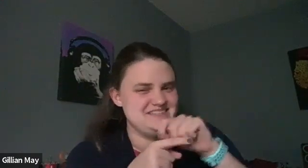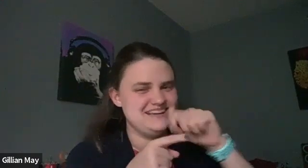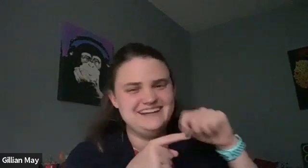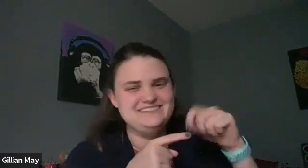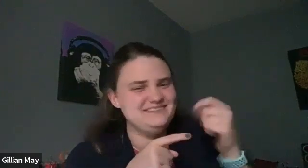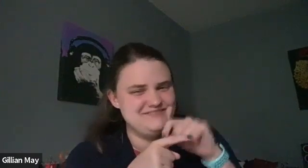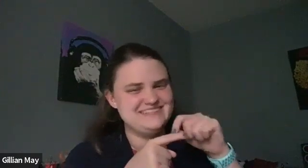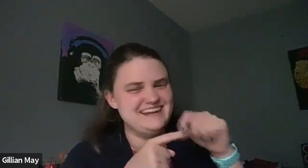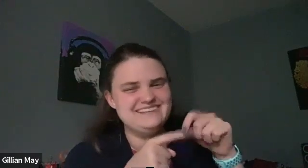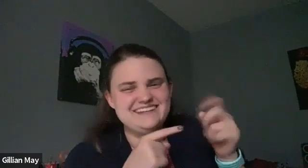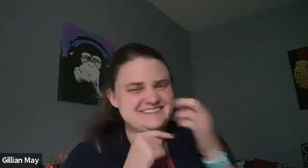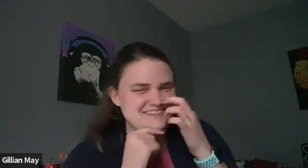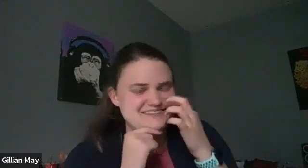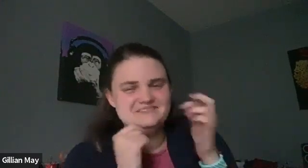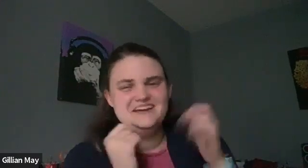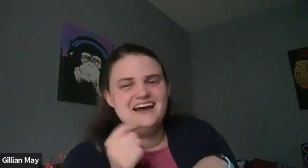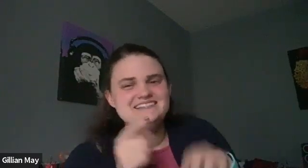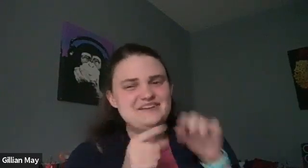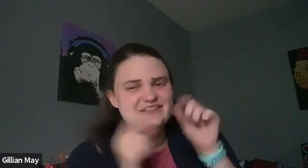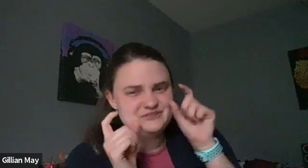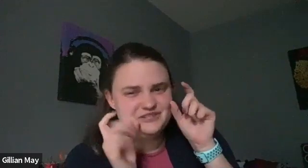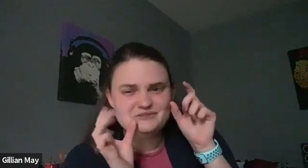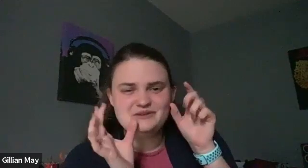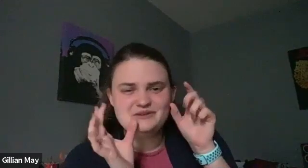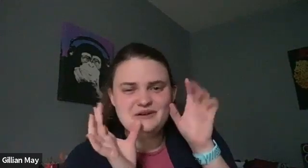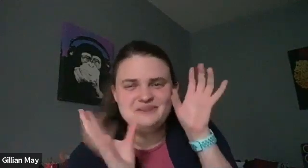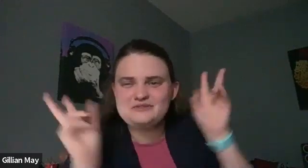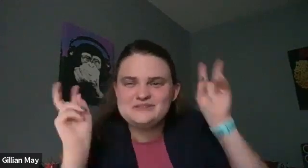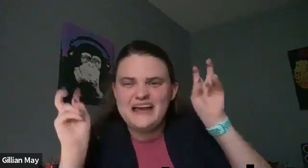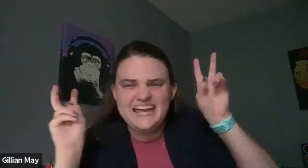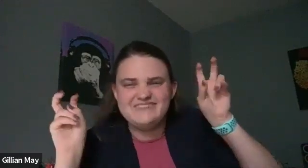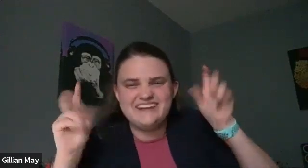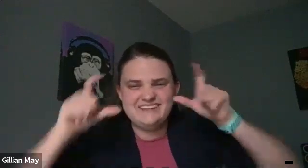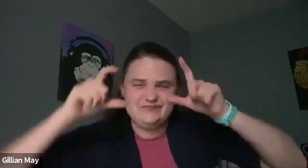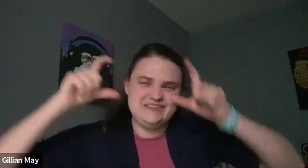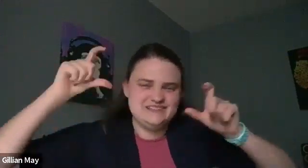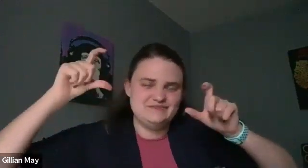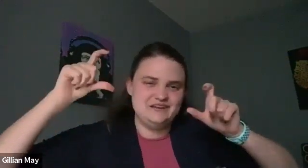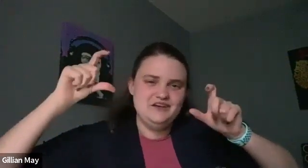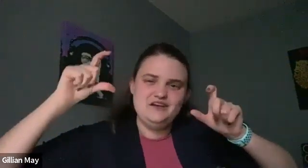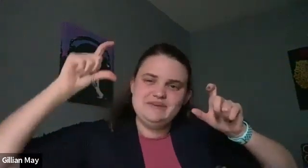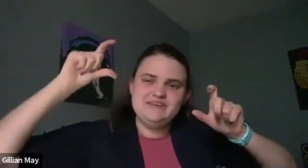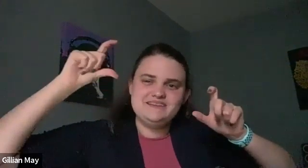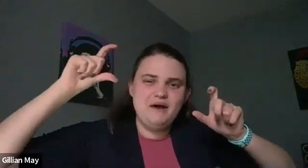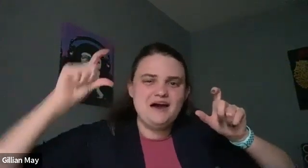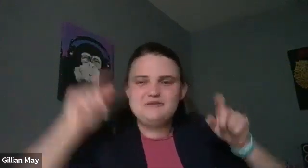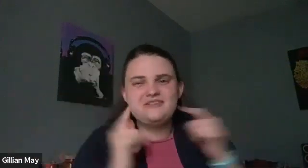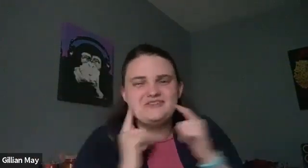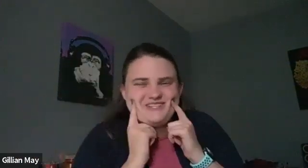sign. I think it's so cute. I see all like those cute little, those little animated cute things of like peas in a pod where they're just